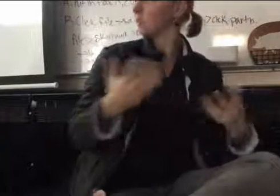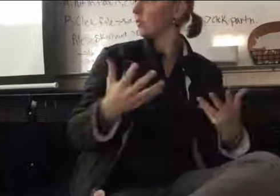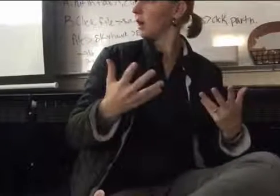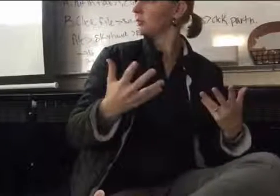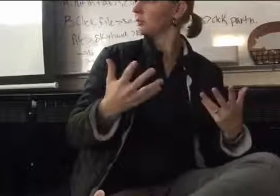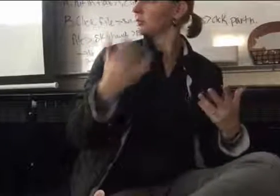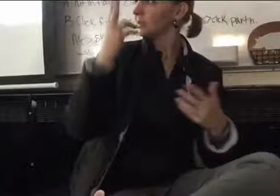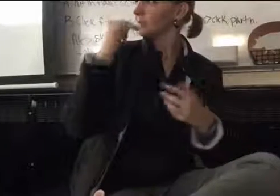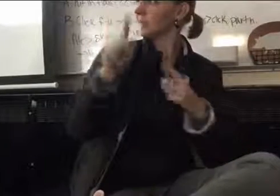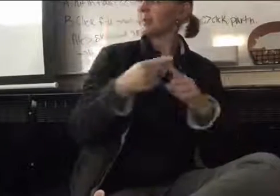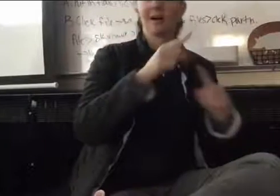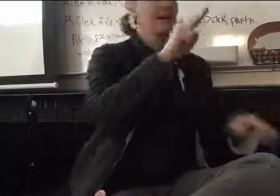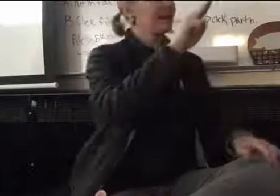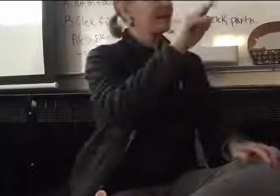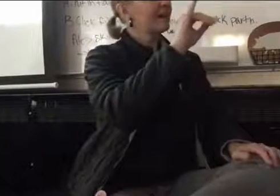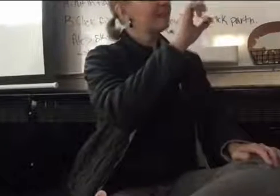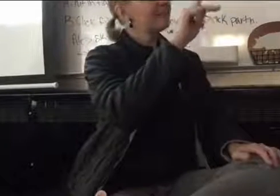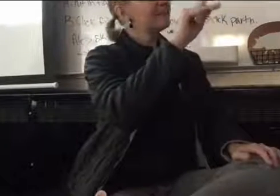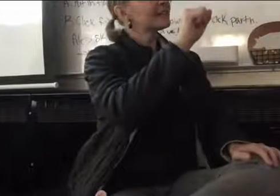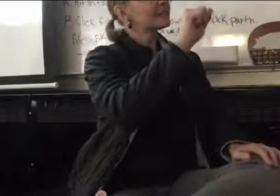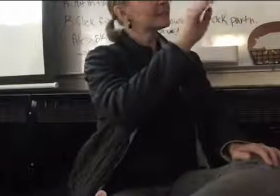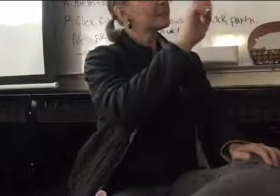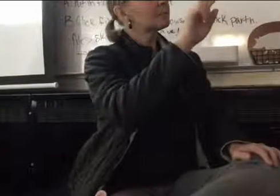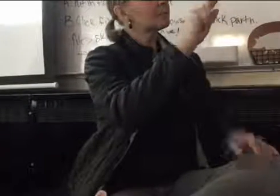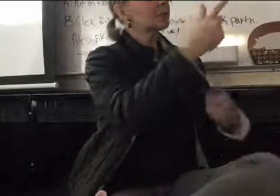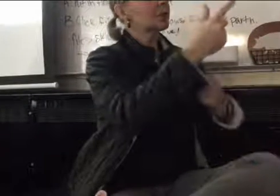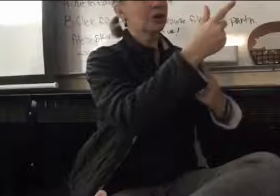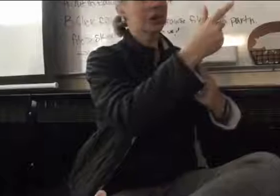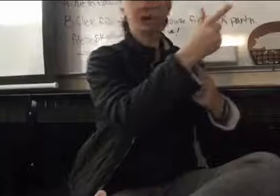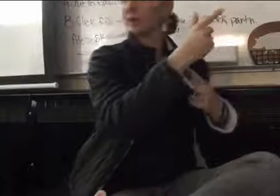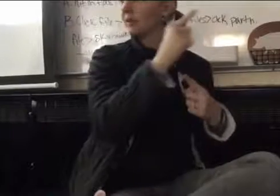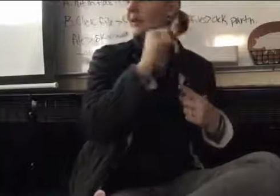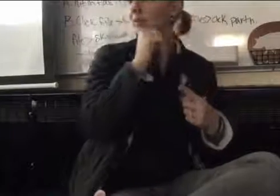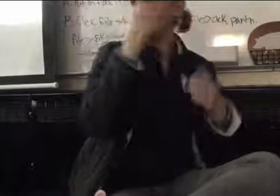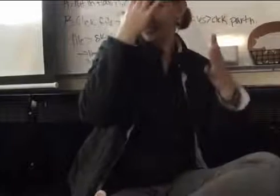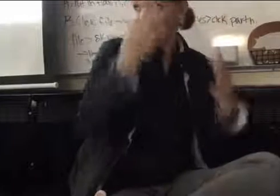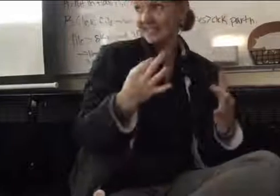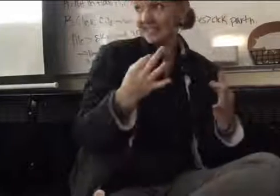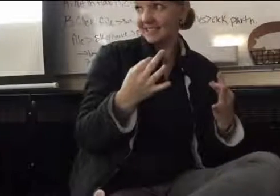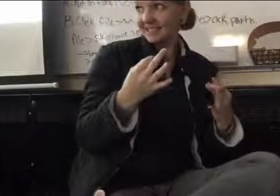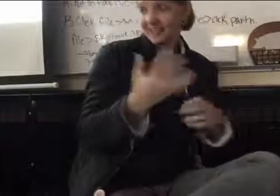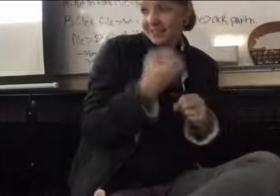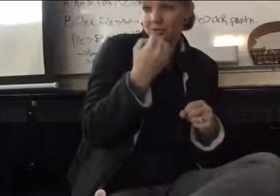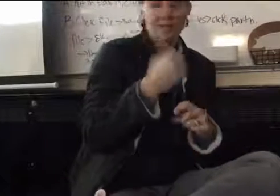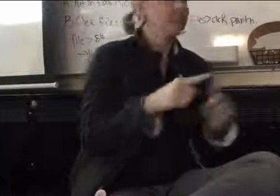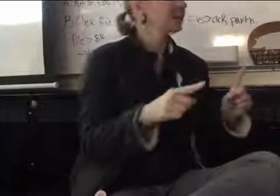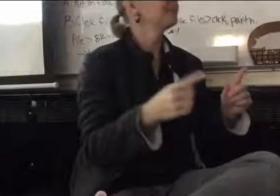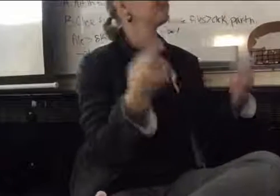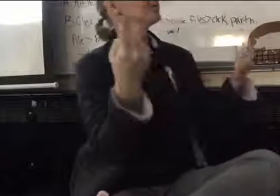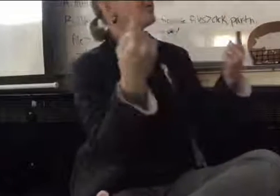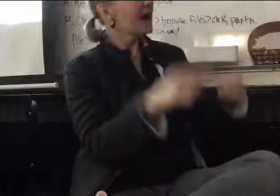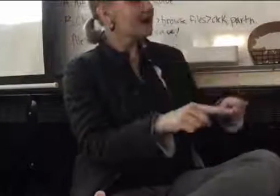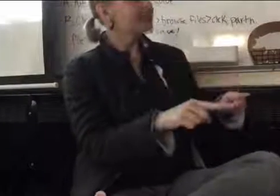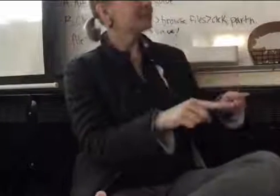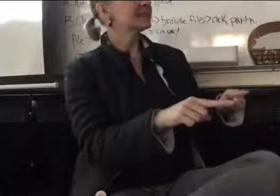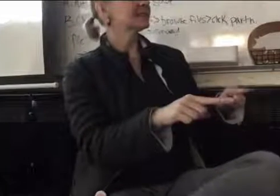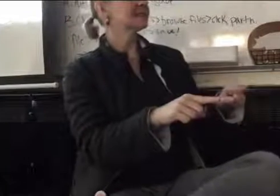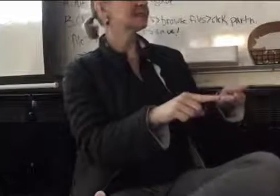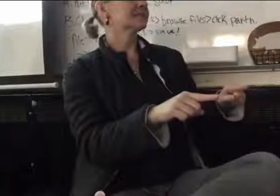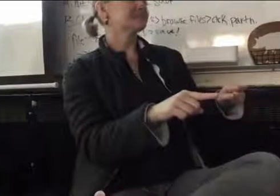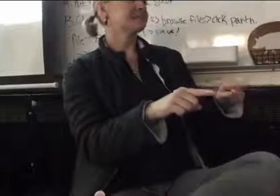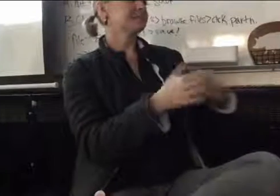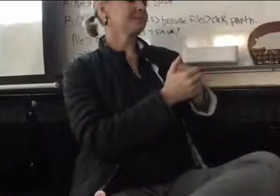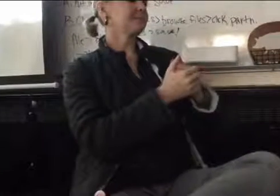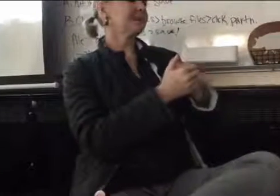What's funny about Vicksburg? Vicksburg was a decisive Union victory. Anyways, so what happens, though, is that